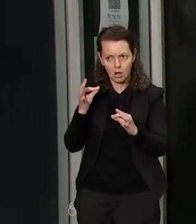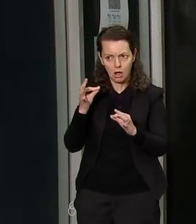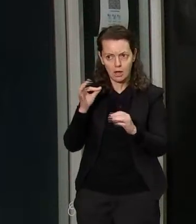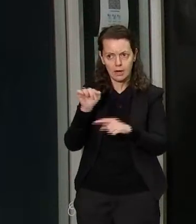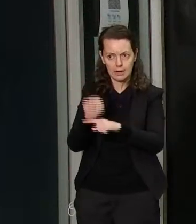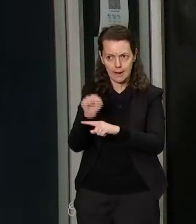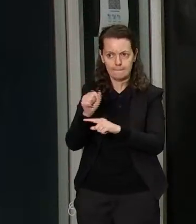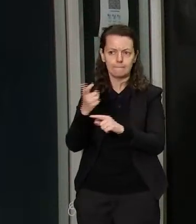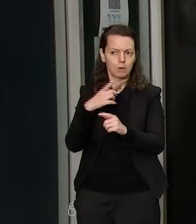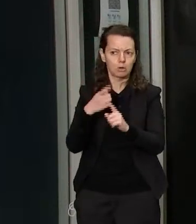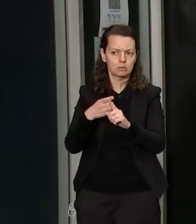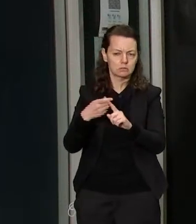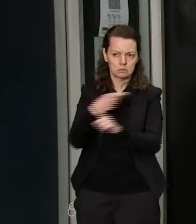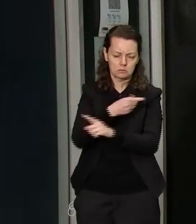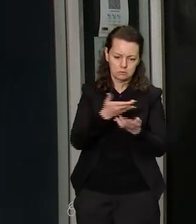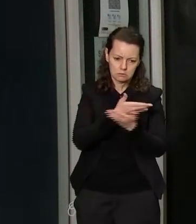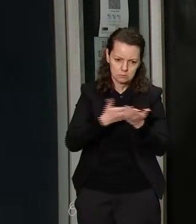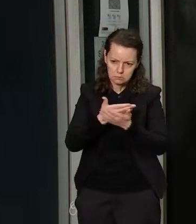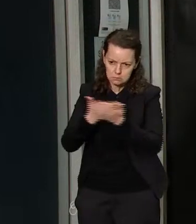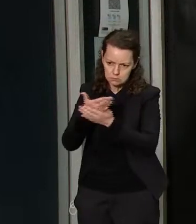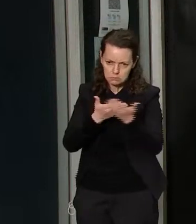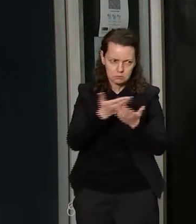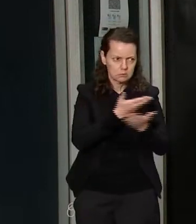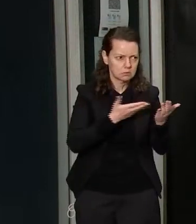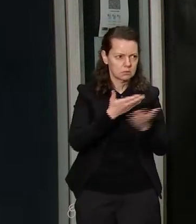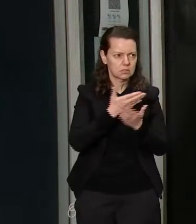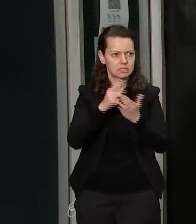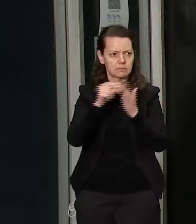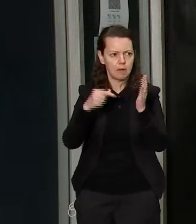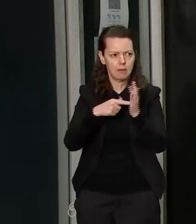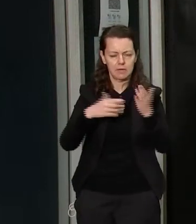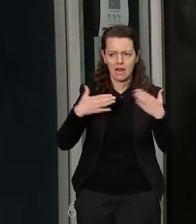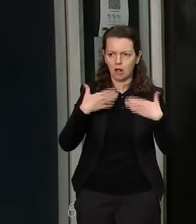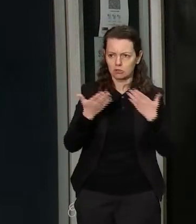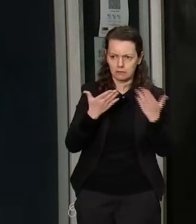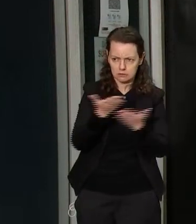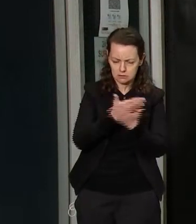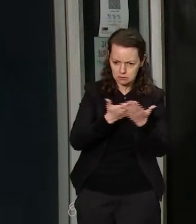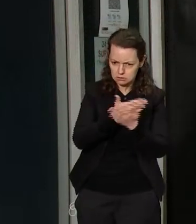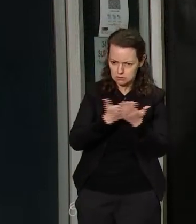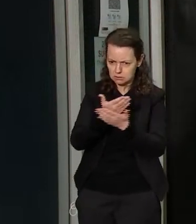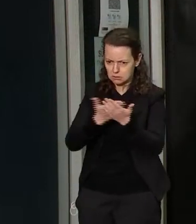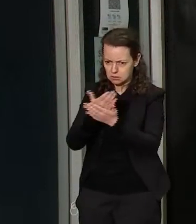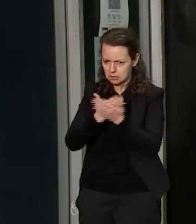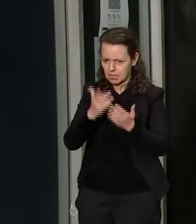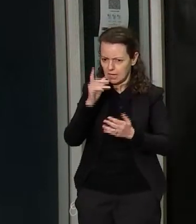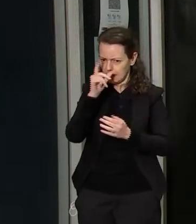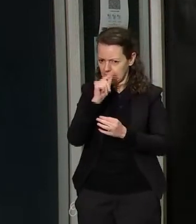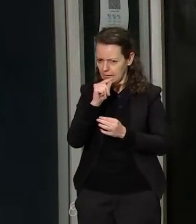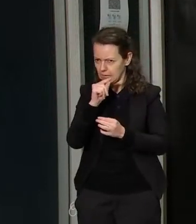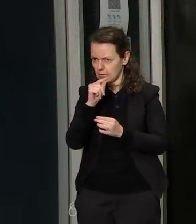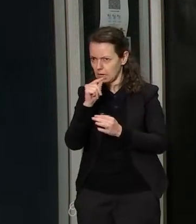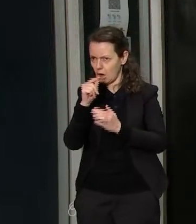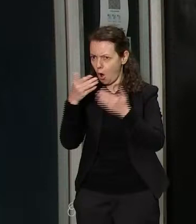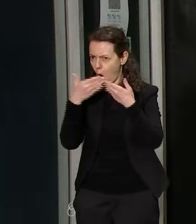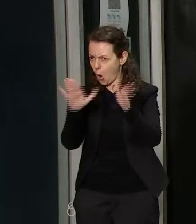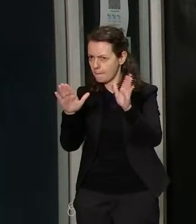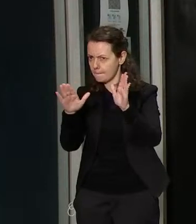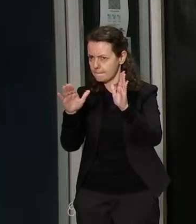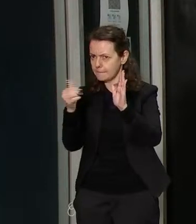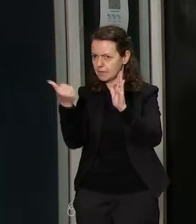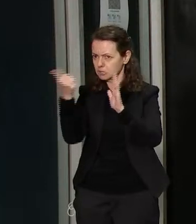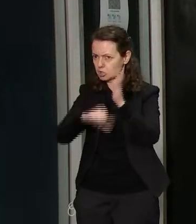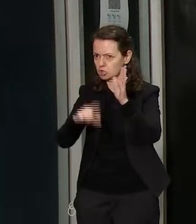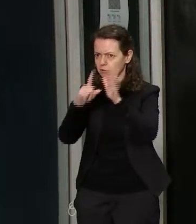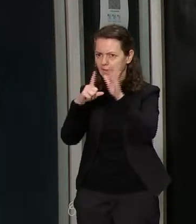discussions between the department and our health services about how quickly we can ramp up elective surgeries. So I wanted to be clear with people